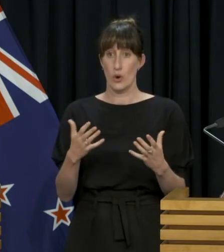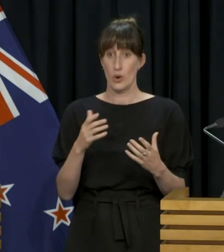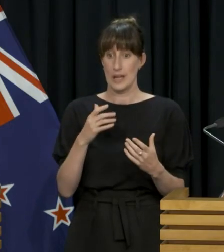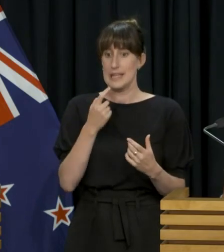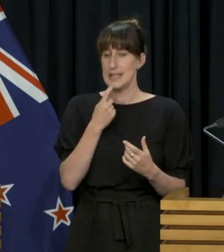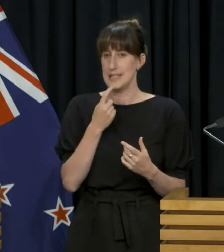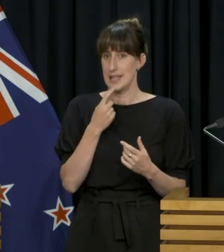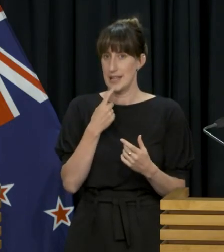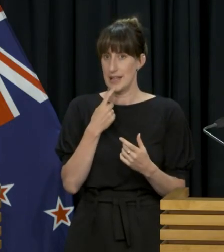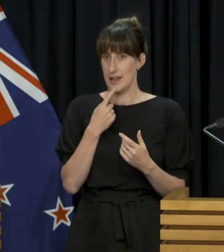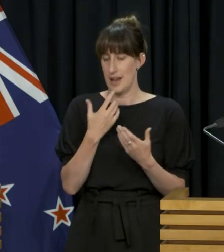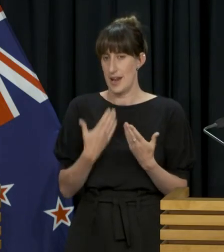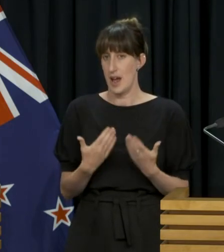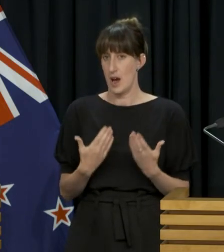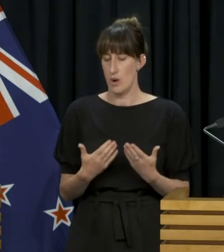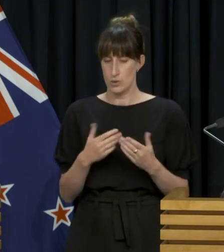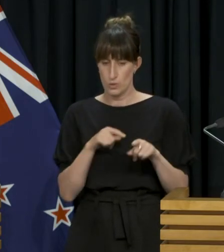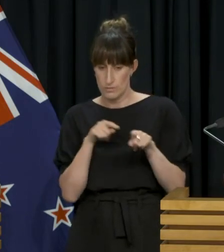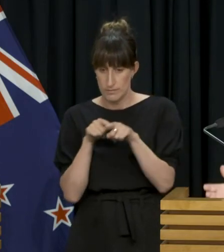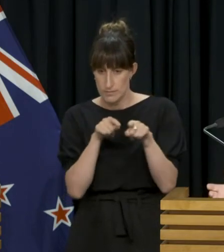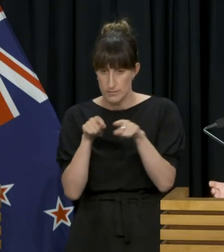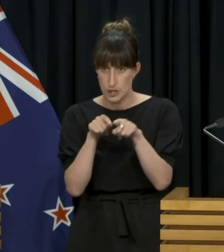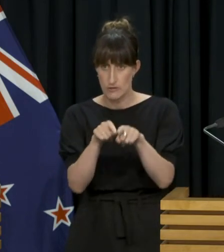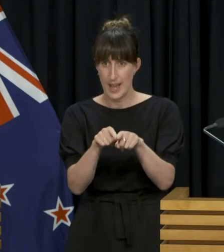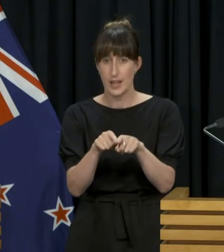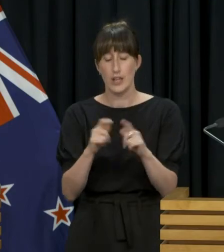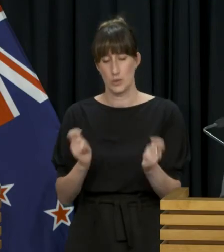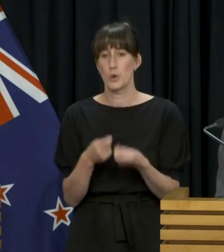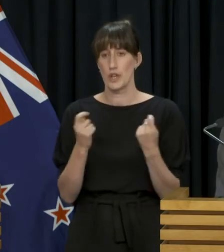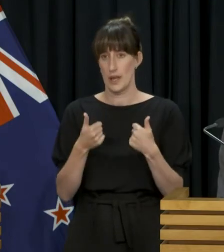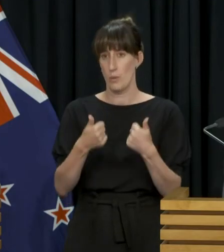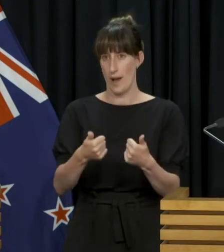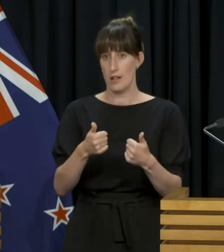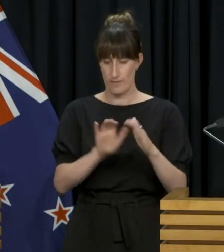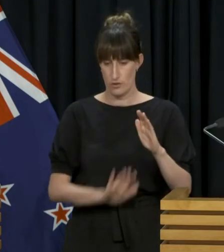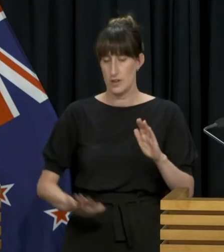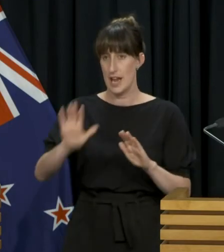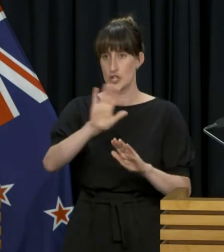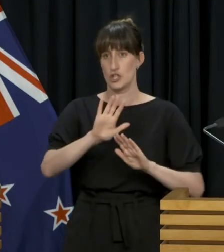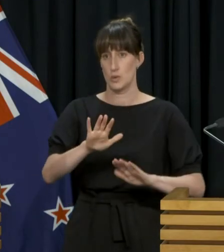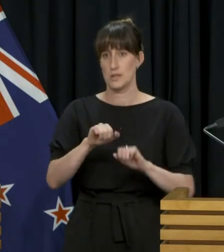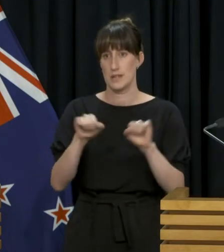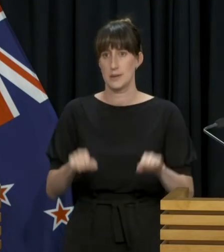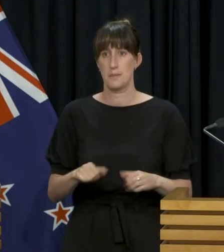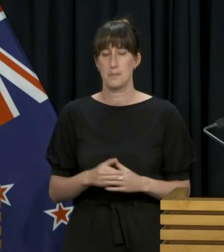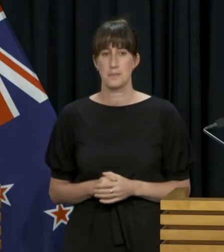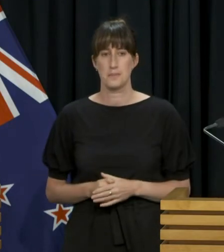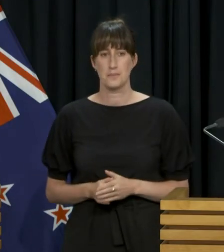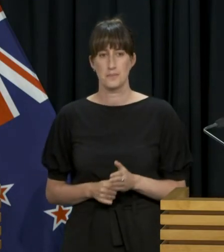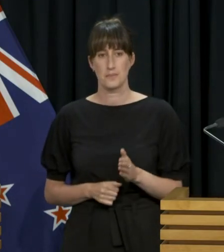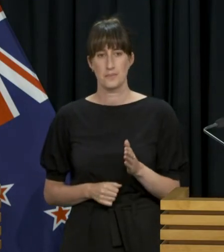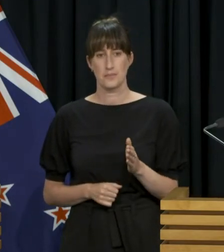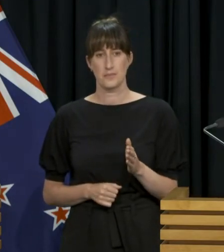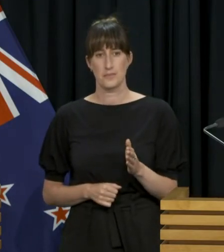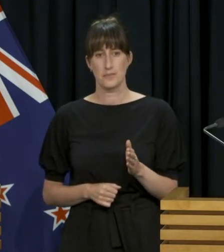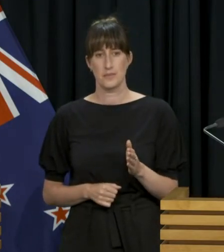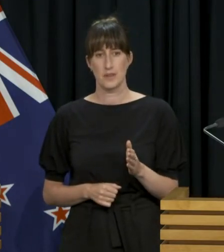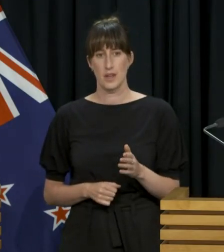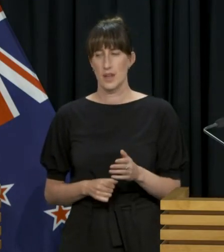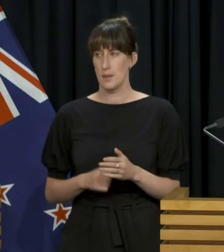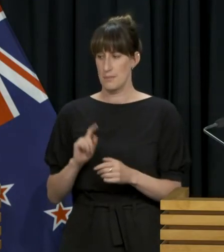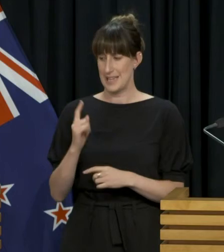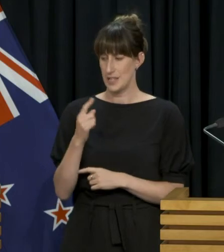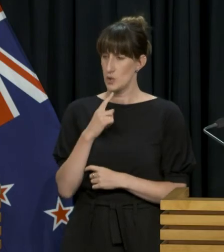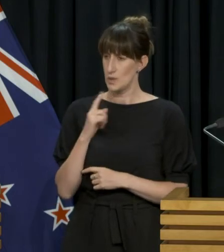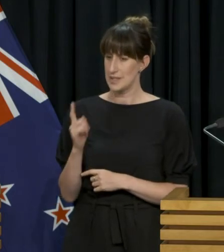seeing that system continue to work very well as a national system. Minister, you've said that testing and processing speed is limited